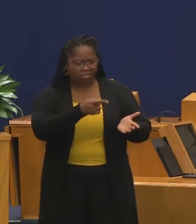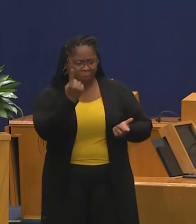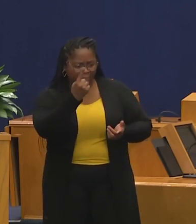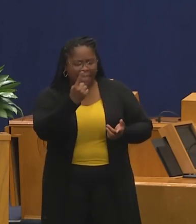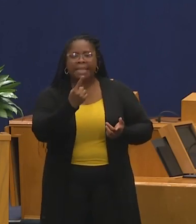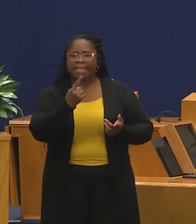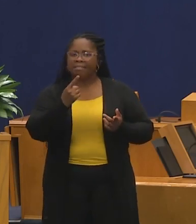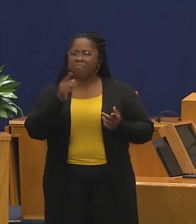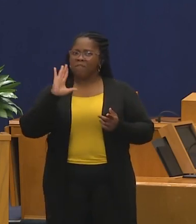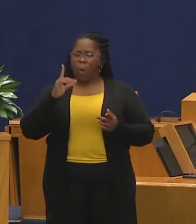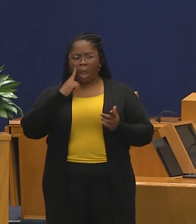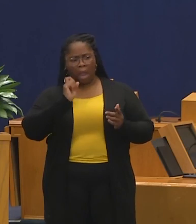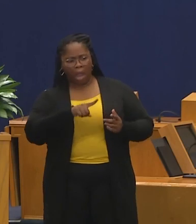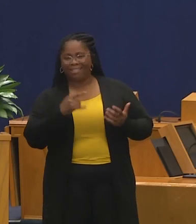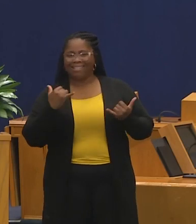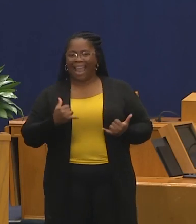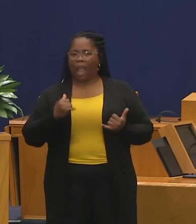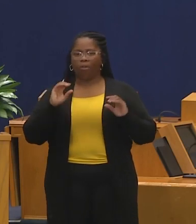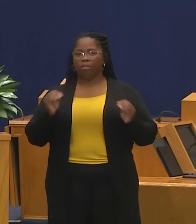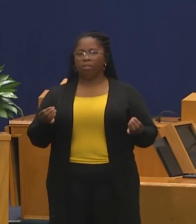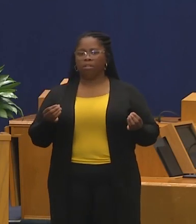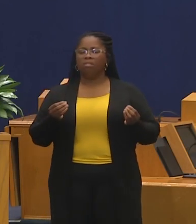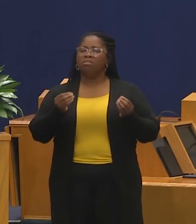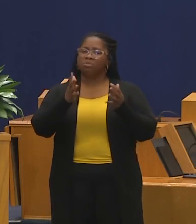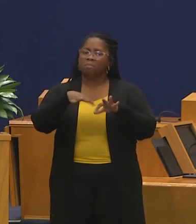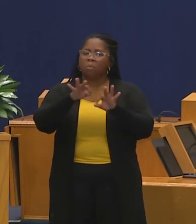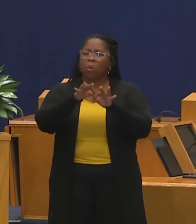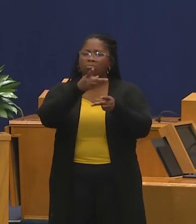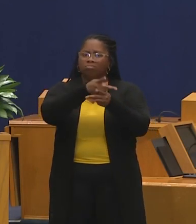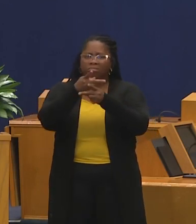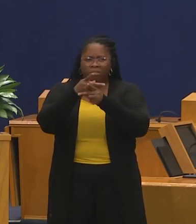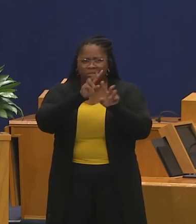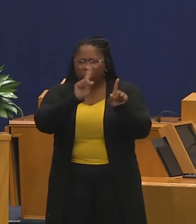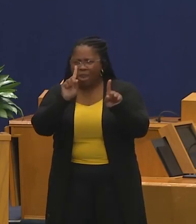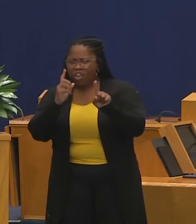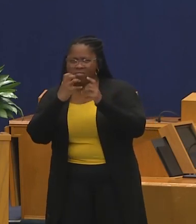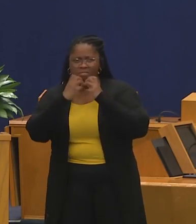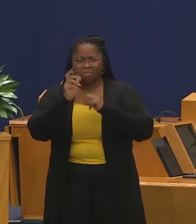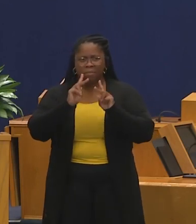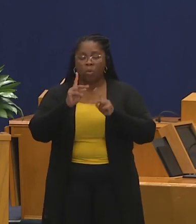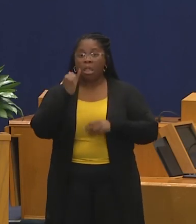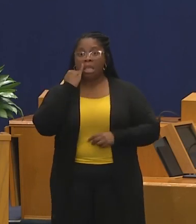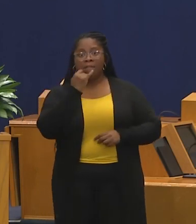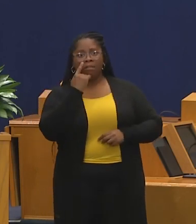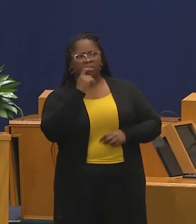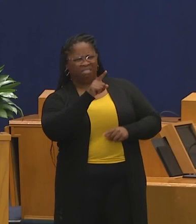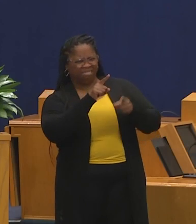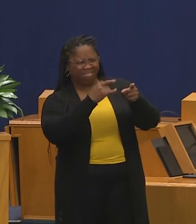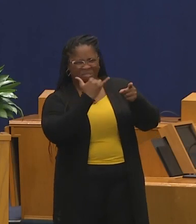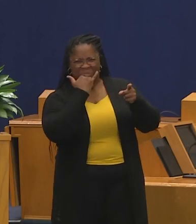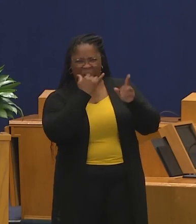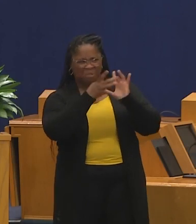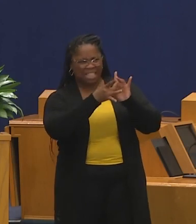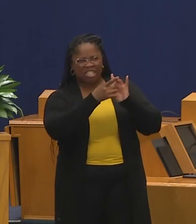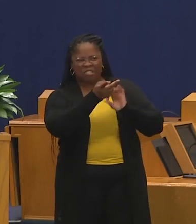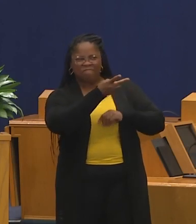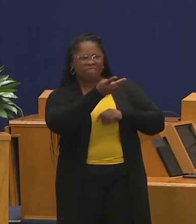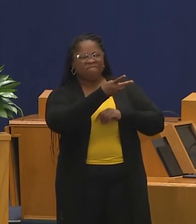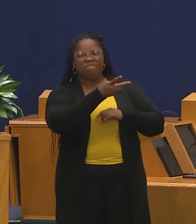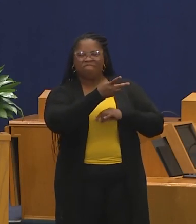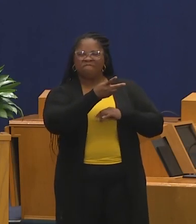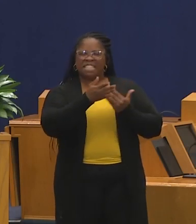abuse. So it's very important to keep track of your loved ones. If someone is in a wrong relationship or something that they're going to be